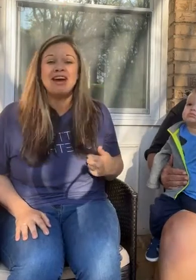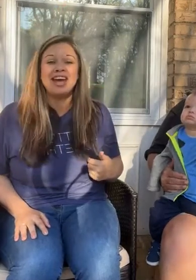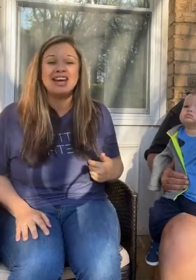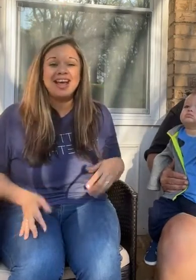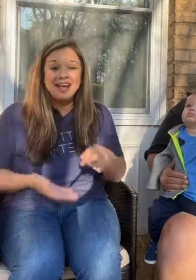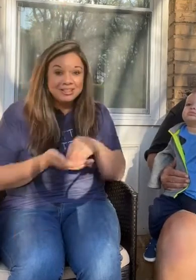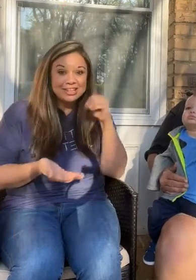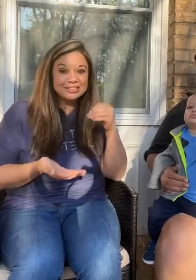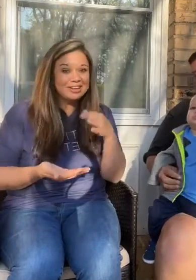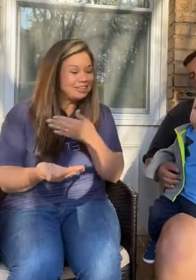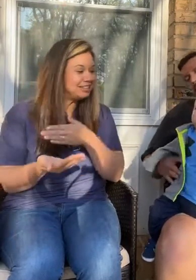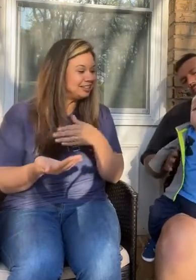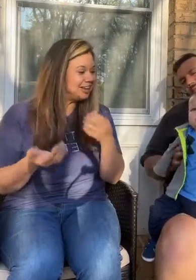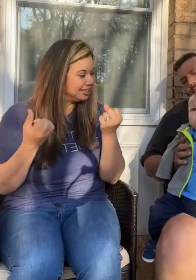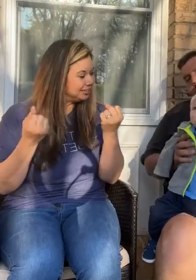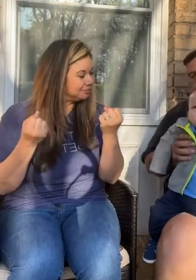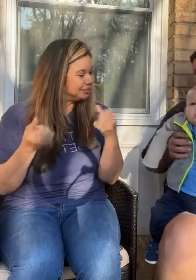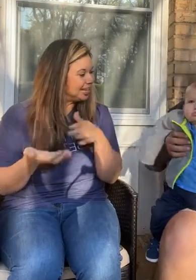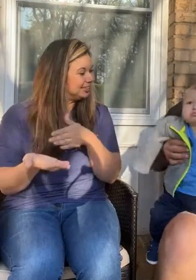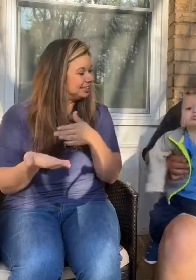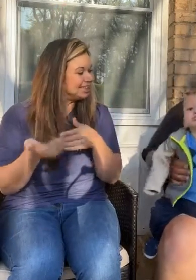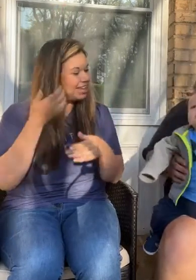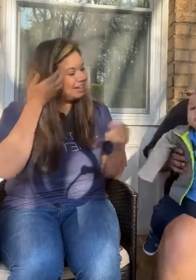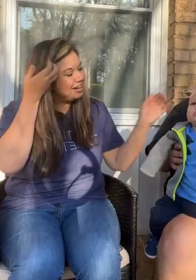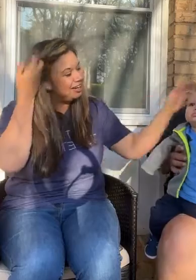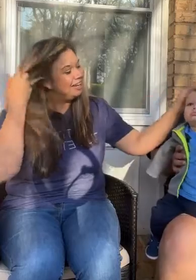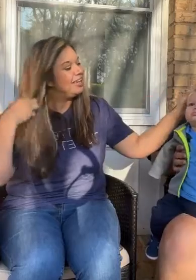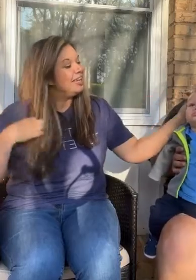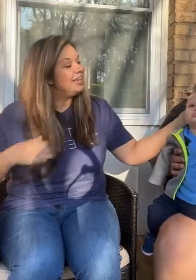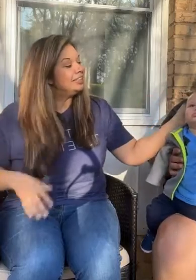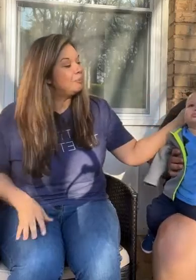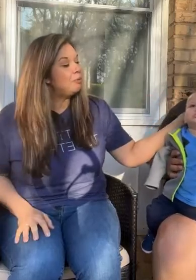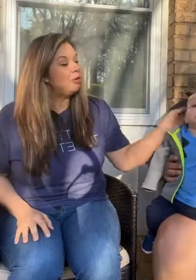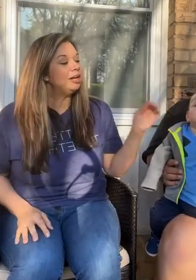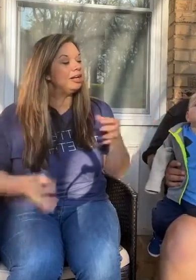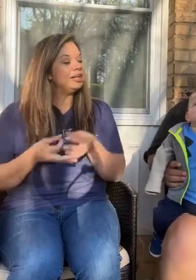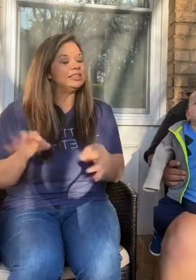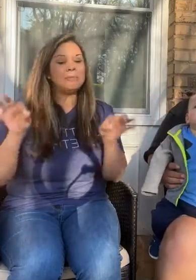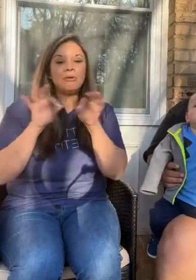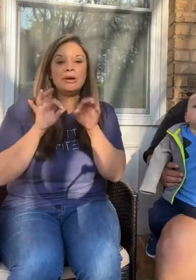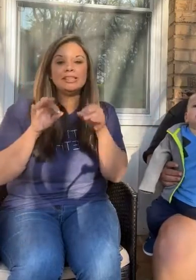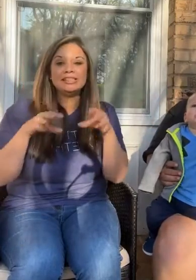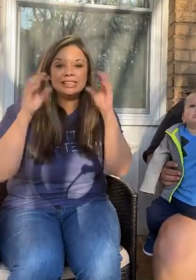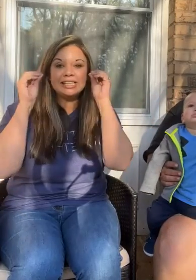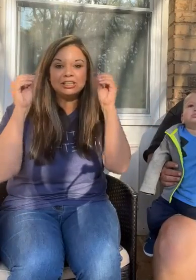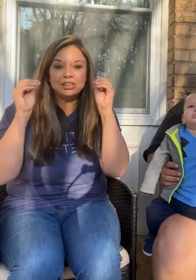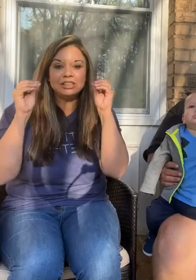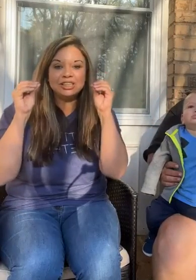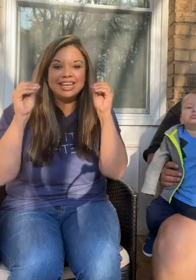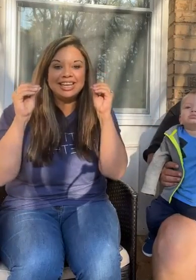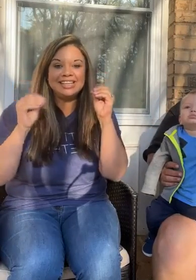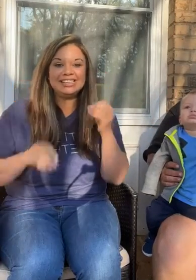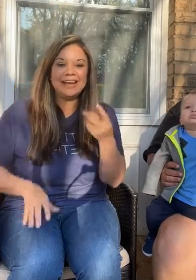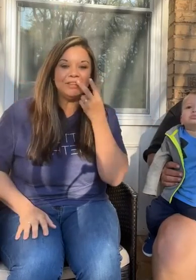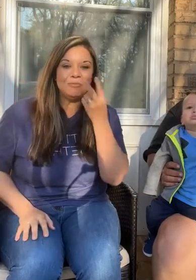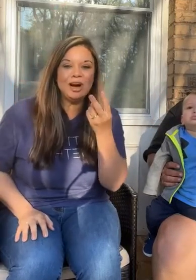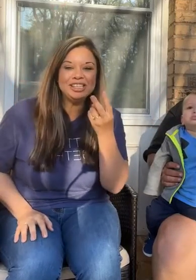on. Let's learn this song and some signs together. It's important. It's important to teach your kids, have them watch